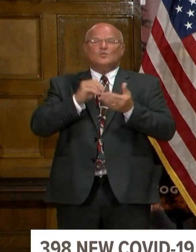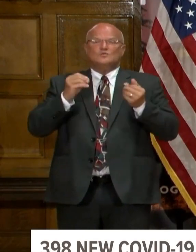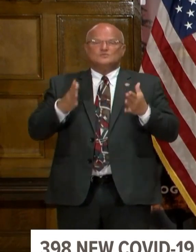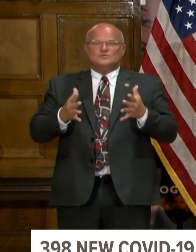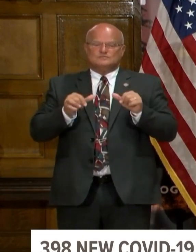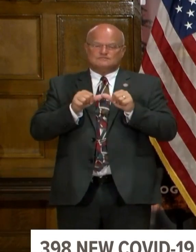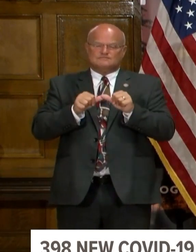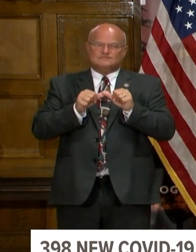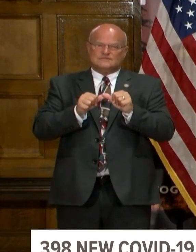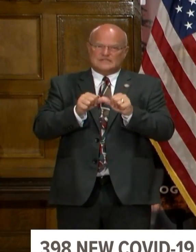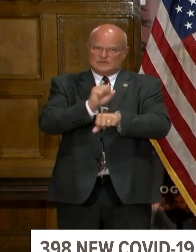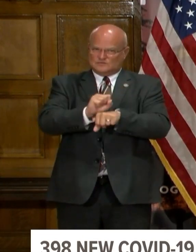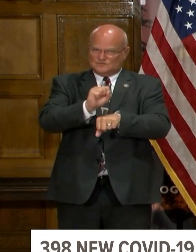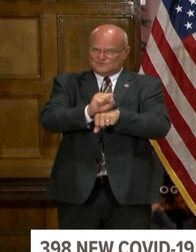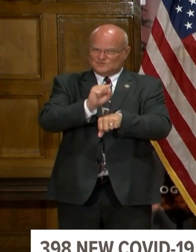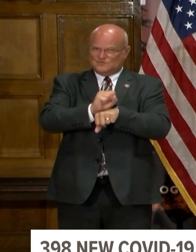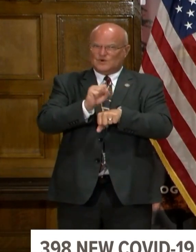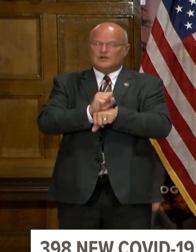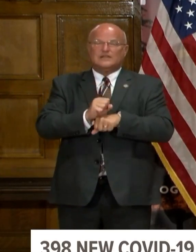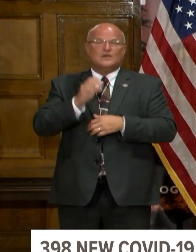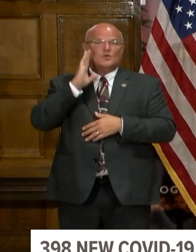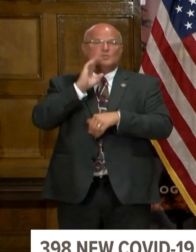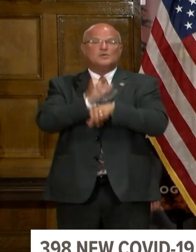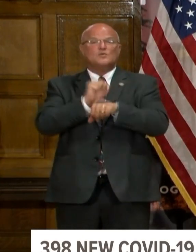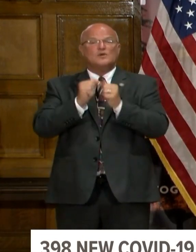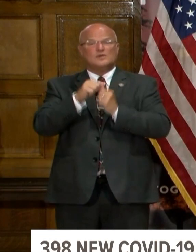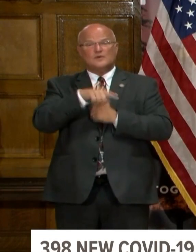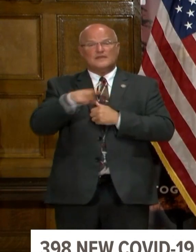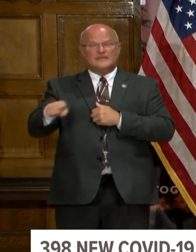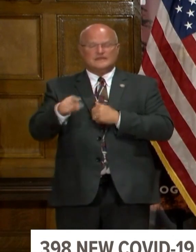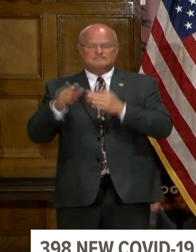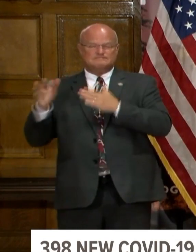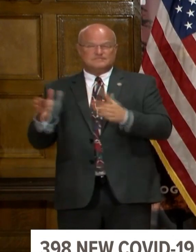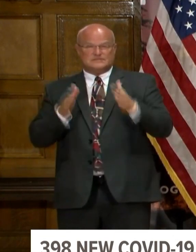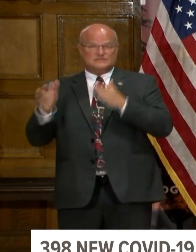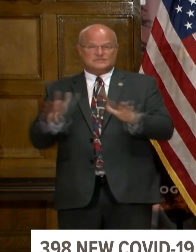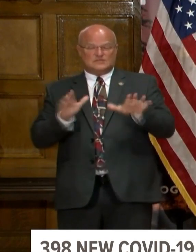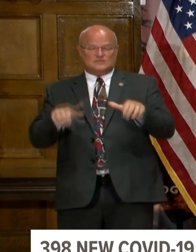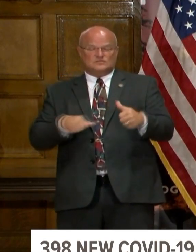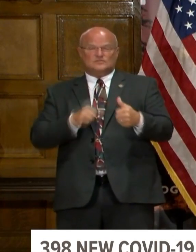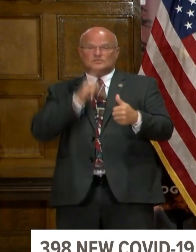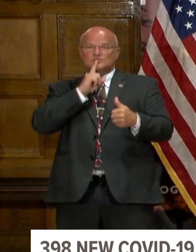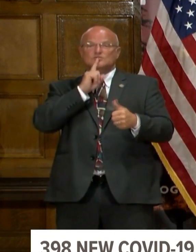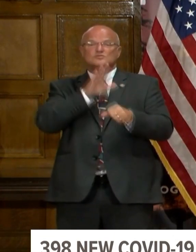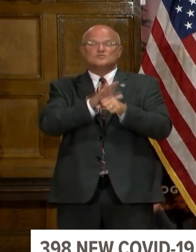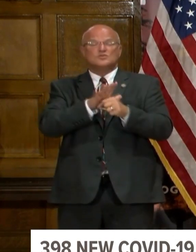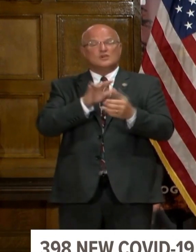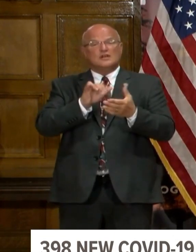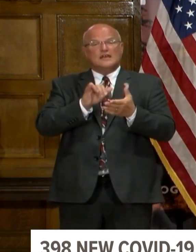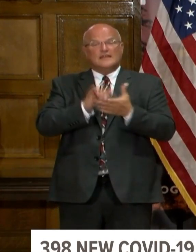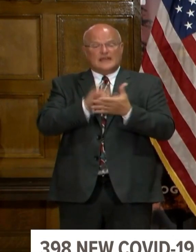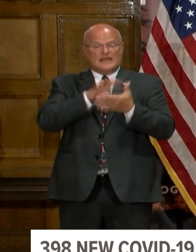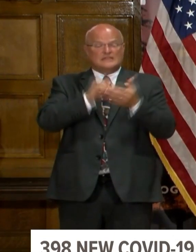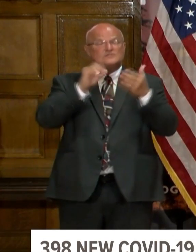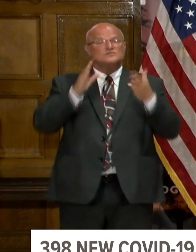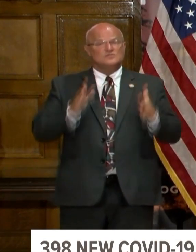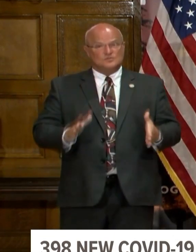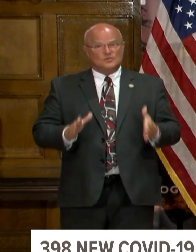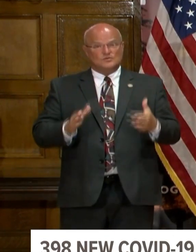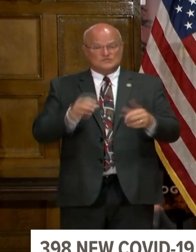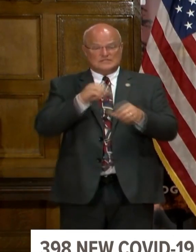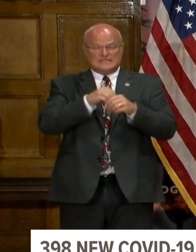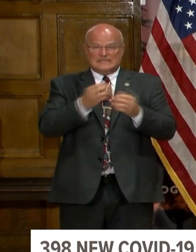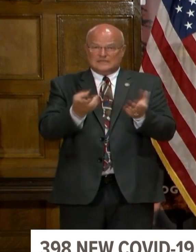engaged. And we are going to be working with them on strategies to ensure not only that students that